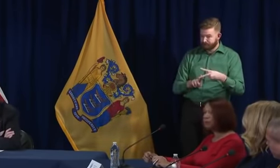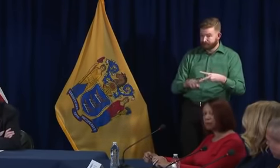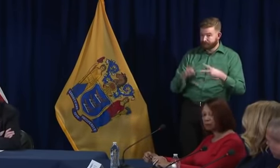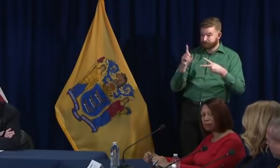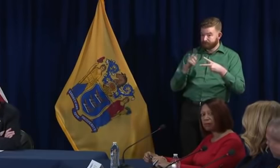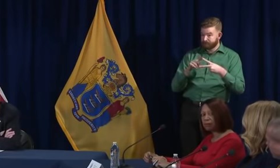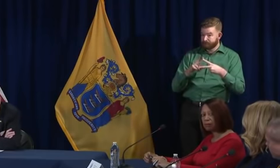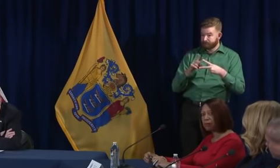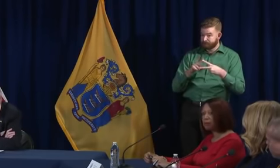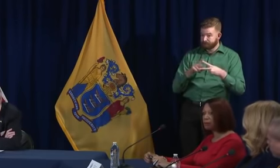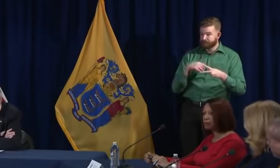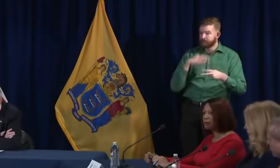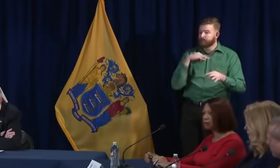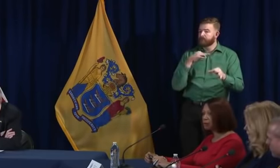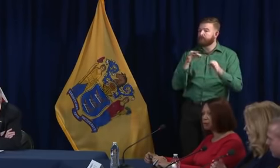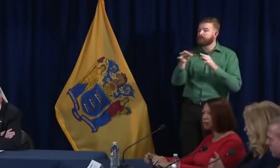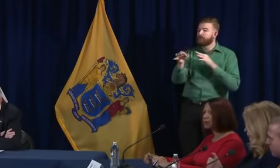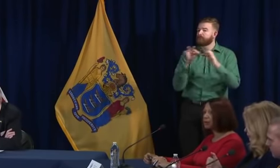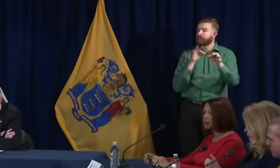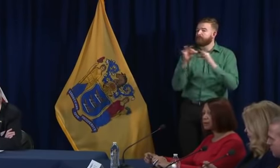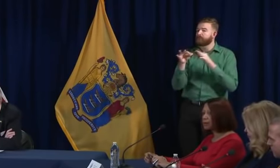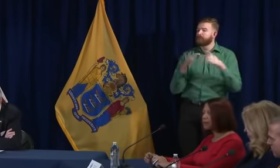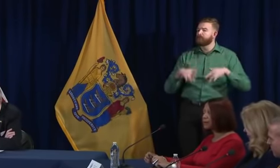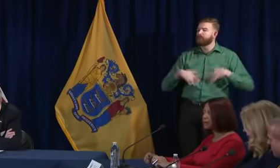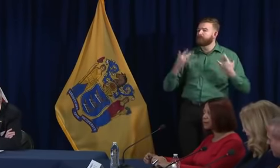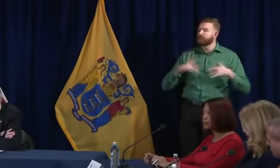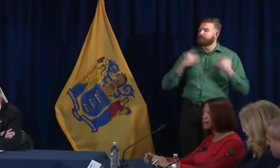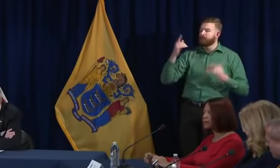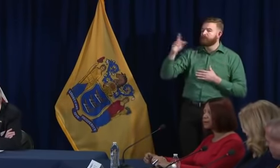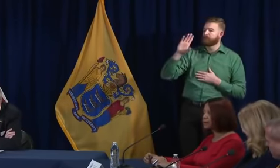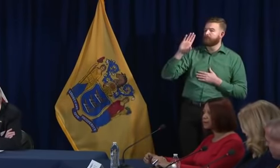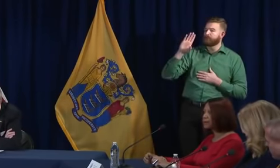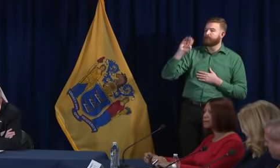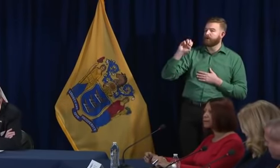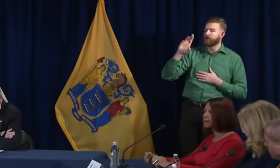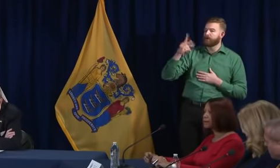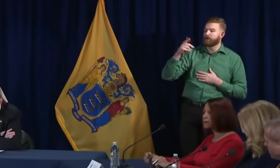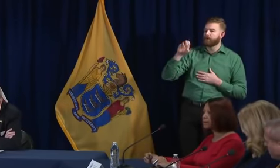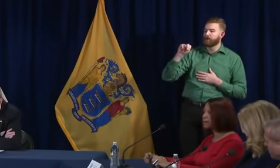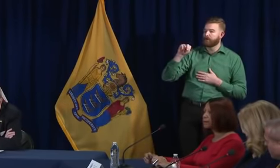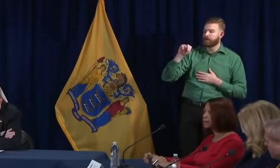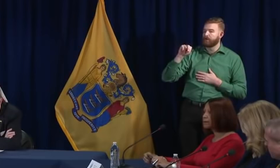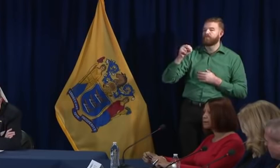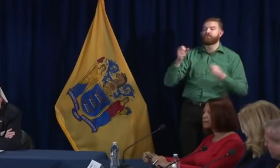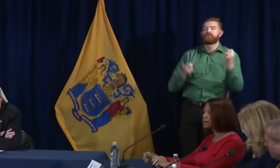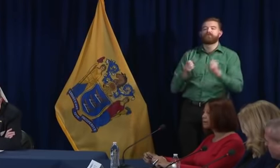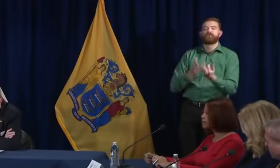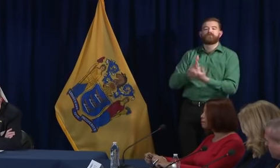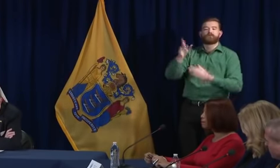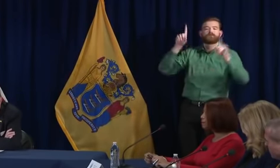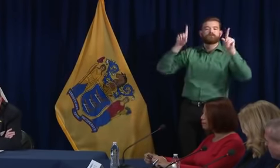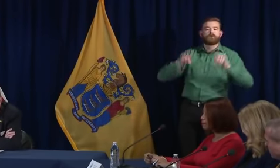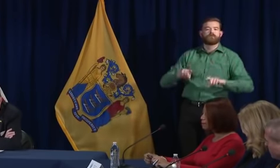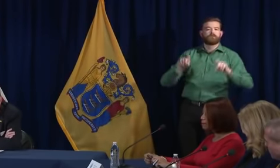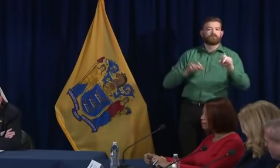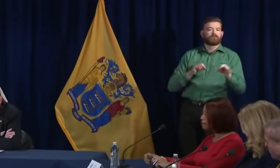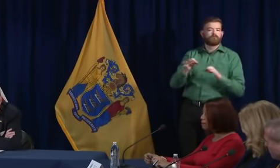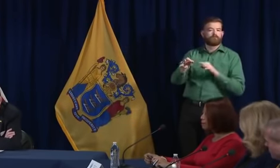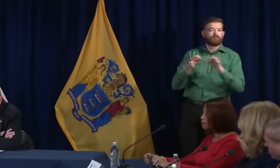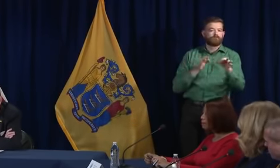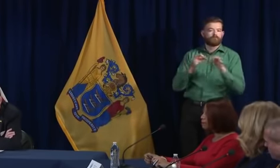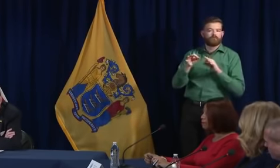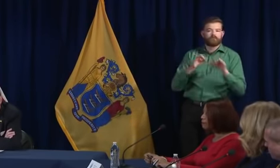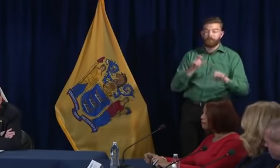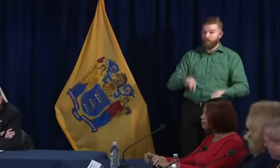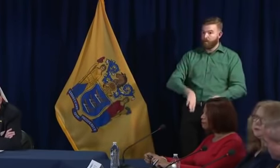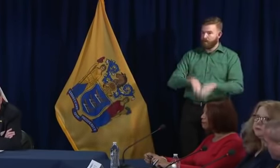County drive-through testing, which will open on Friday, God willing, and we'll give folks explicit guidance as to what you